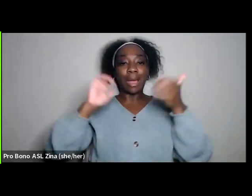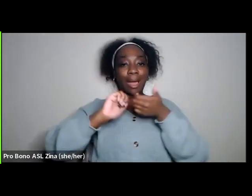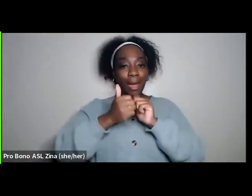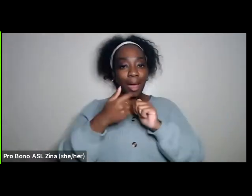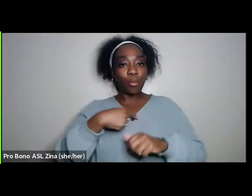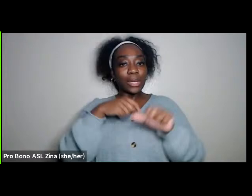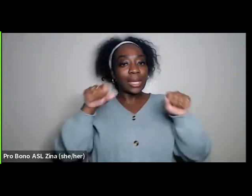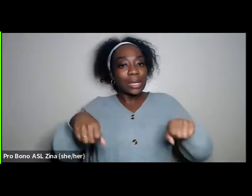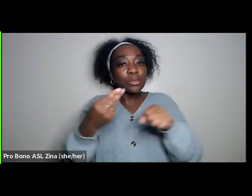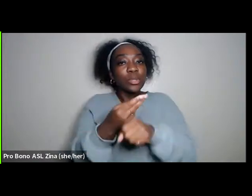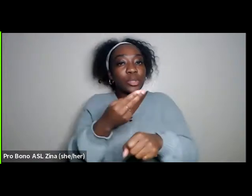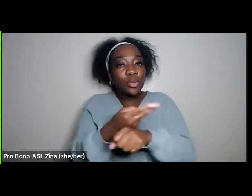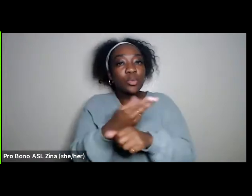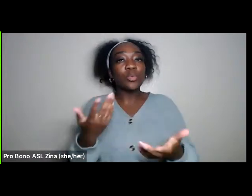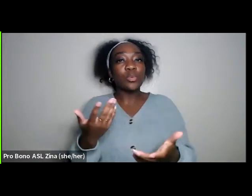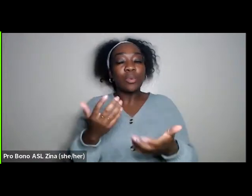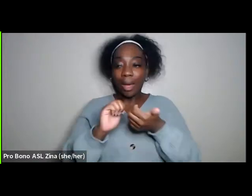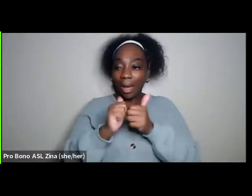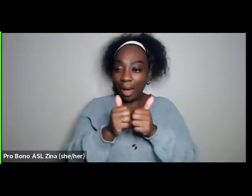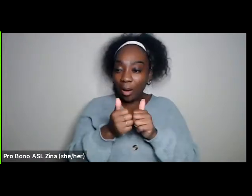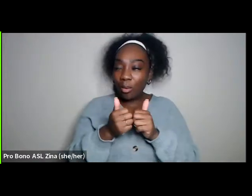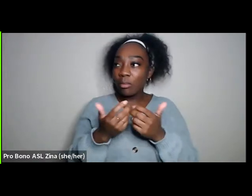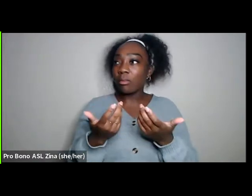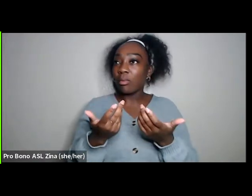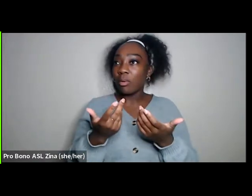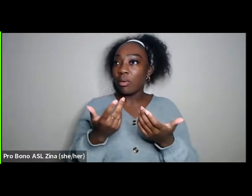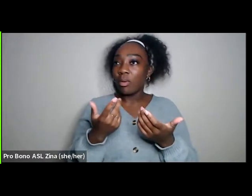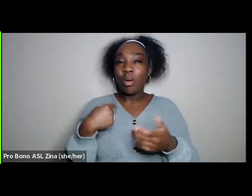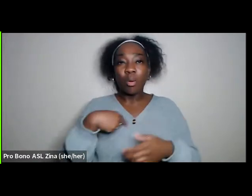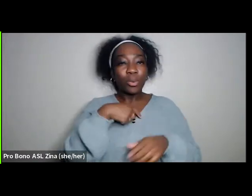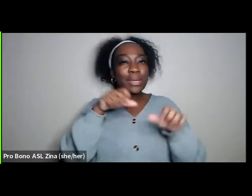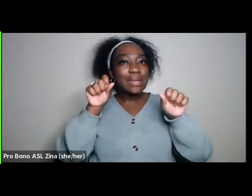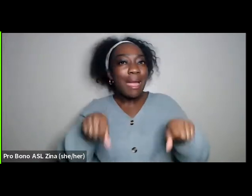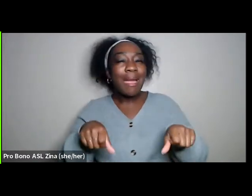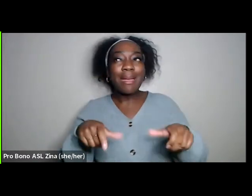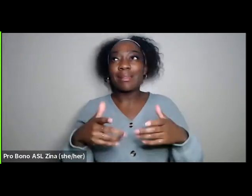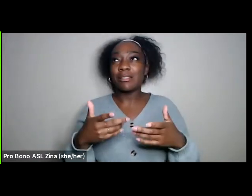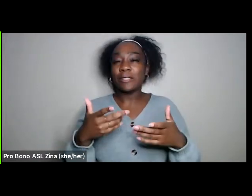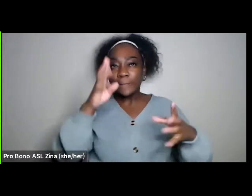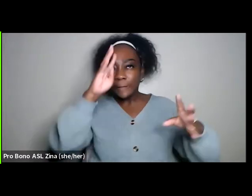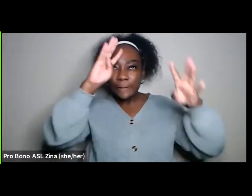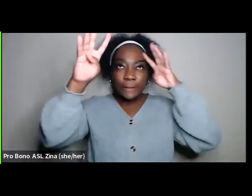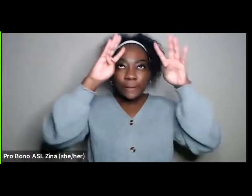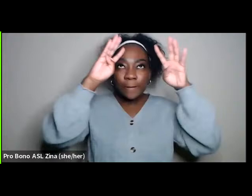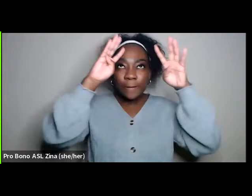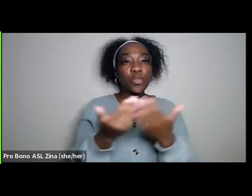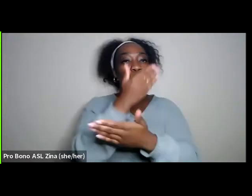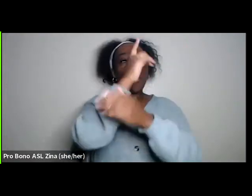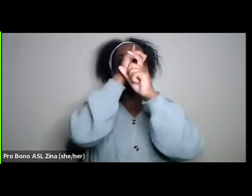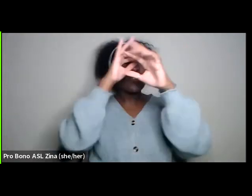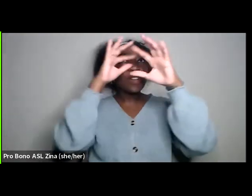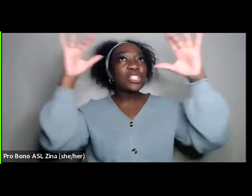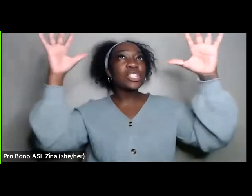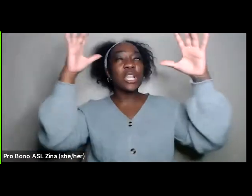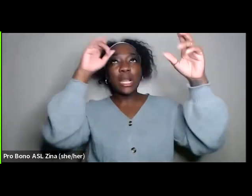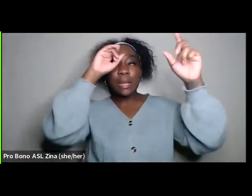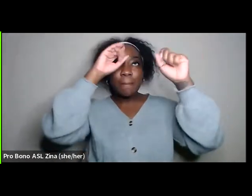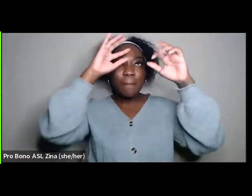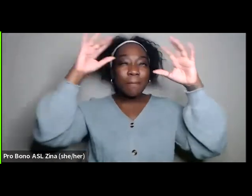usher in these radical imaginings, these new visions, these freedom dreams, because if we